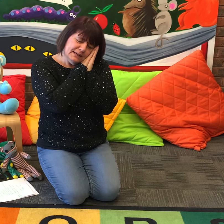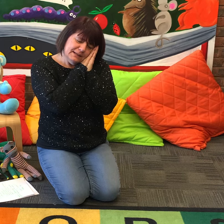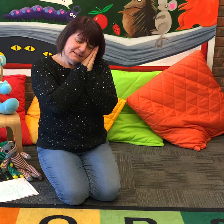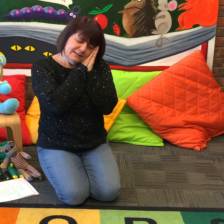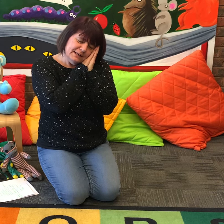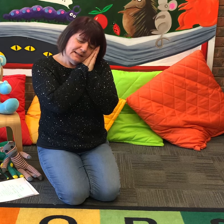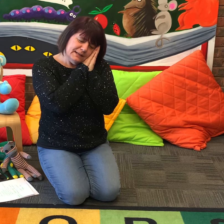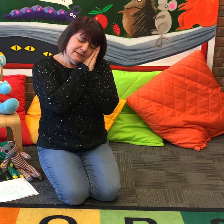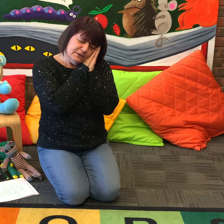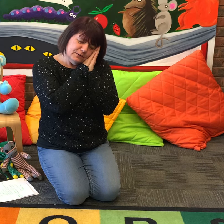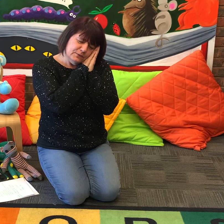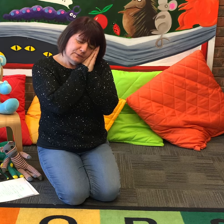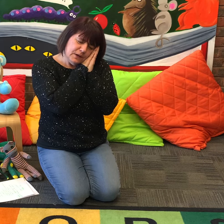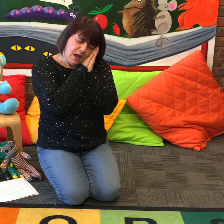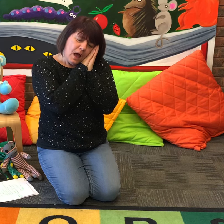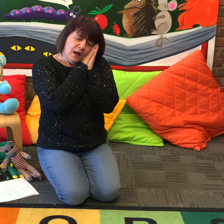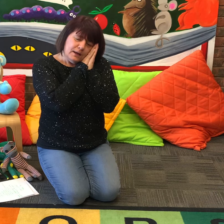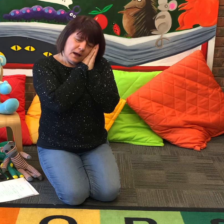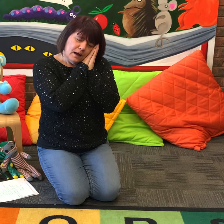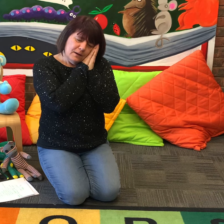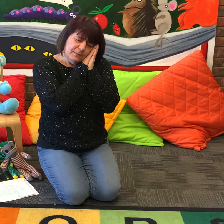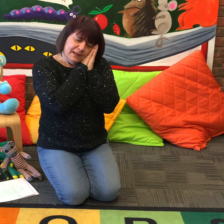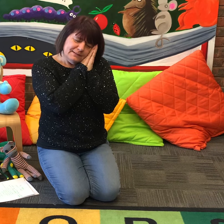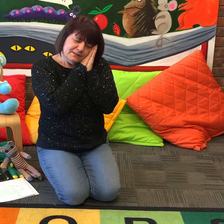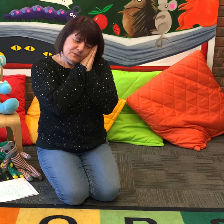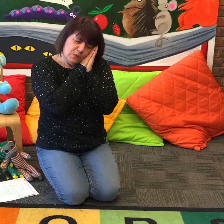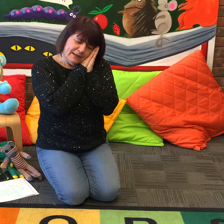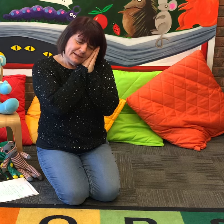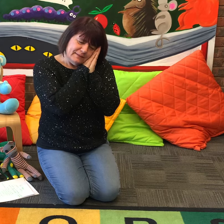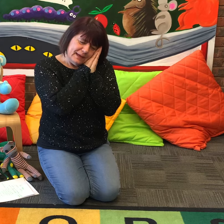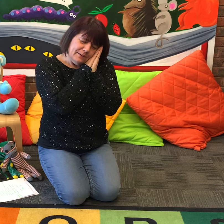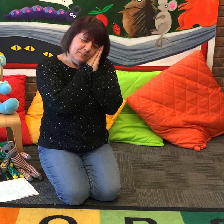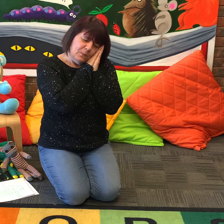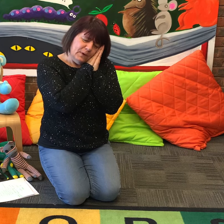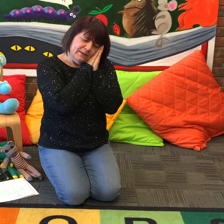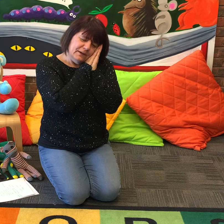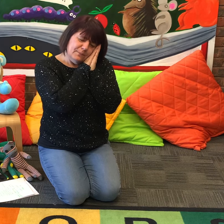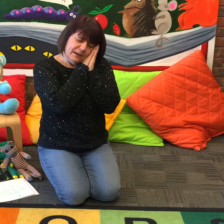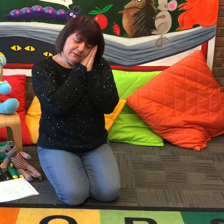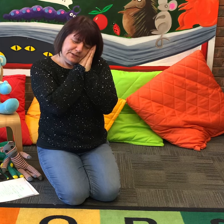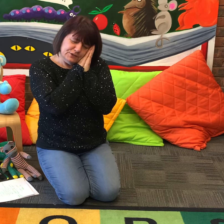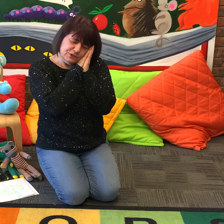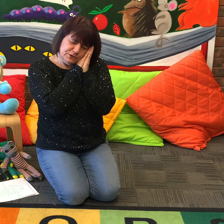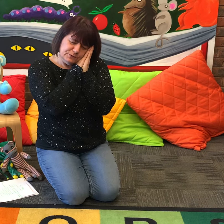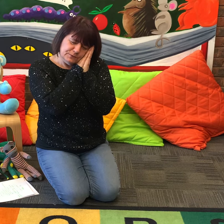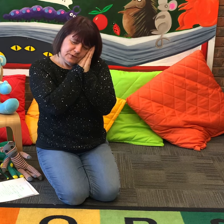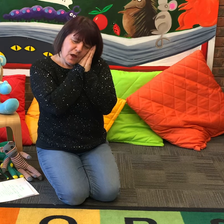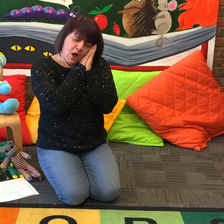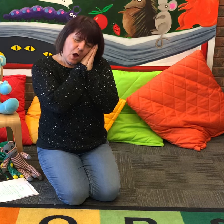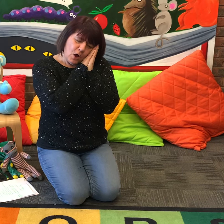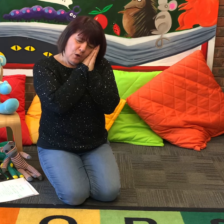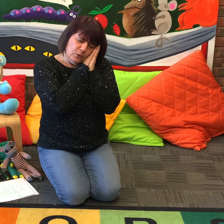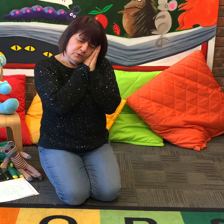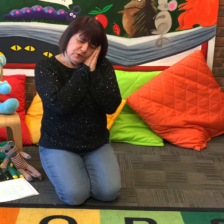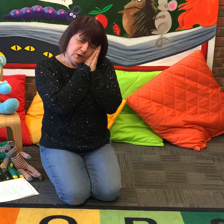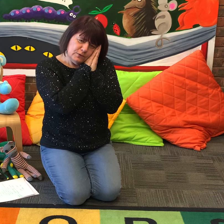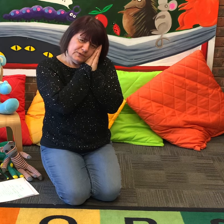it's nearly noon. Come, let us wake them with a merry tune. Oh, so